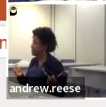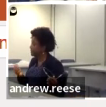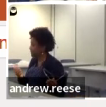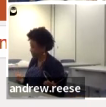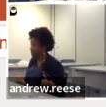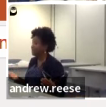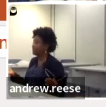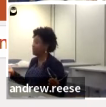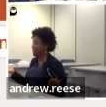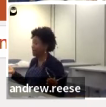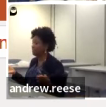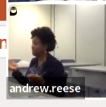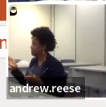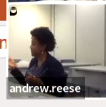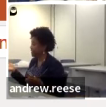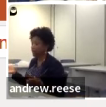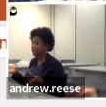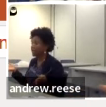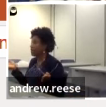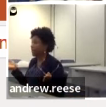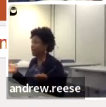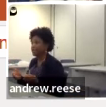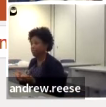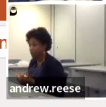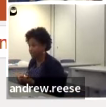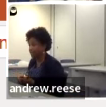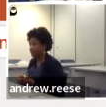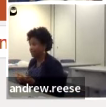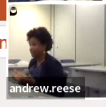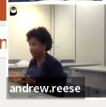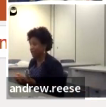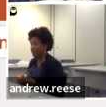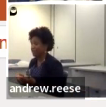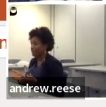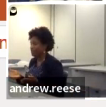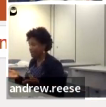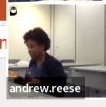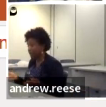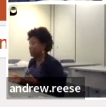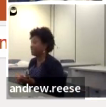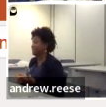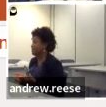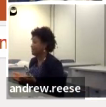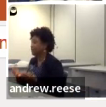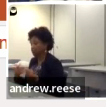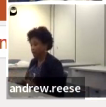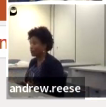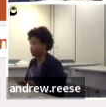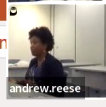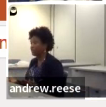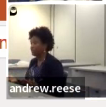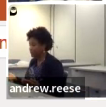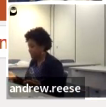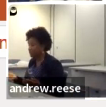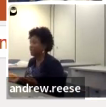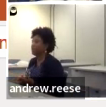staff, the person sets up alarm in order to get up early in the morning to get ready. Make sure the person is well